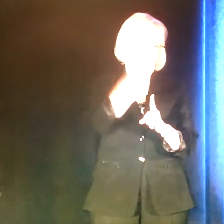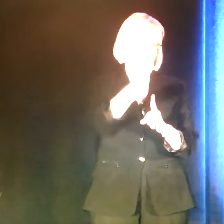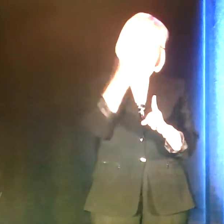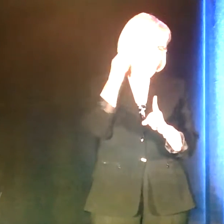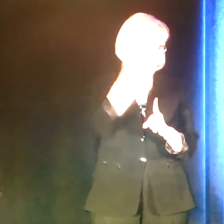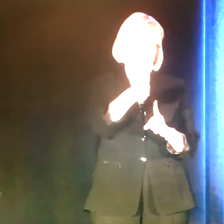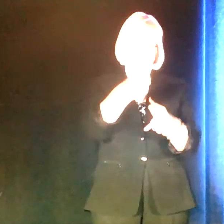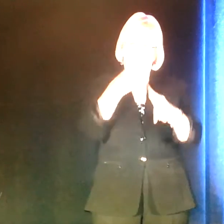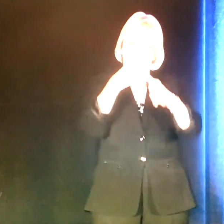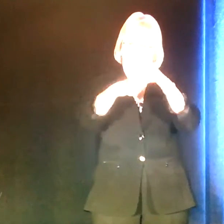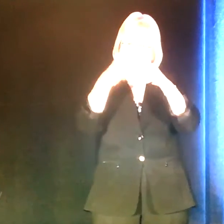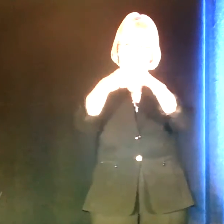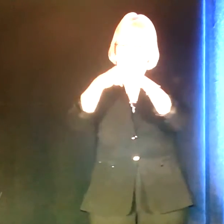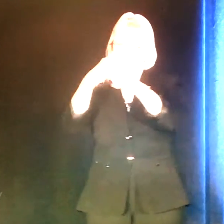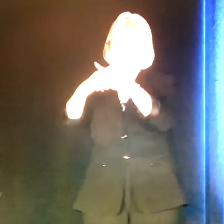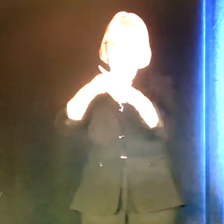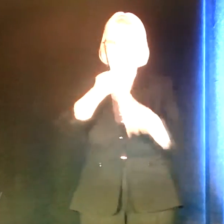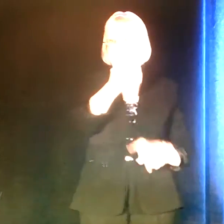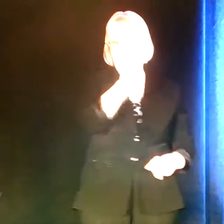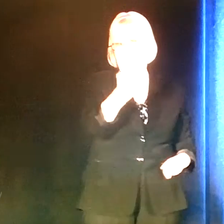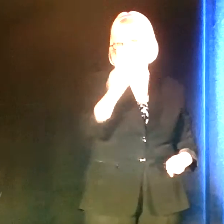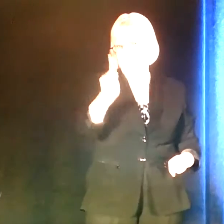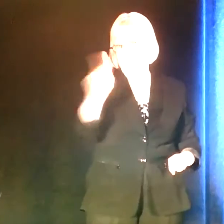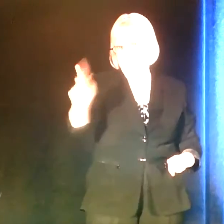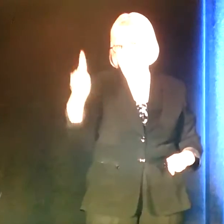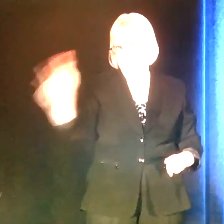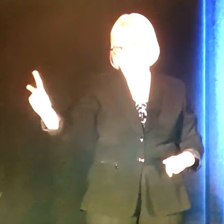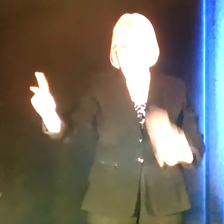That pitcher is skilled using both hands pitching.